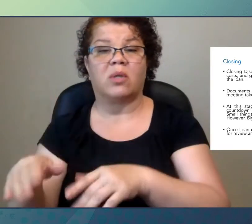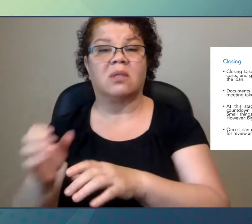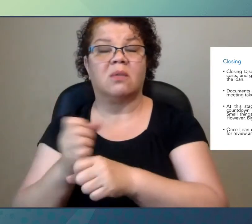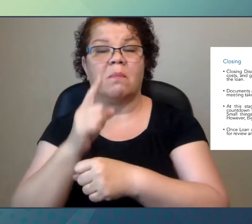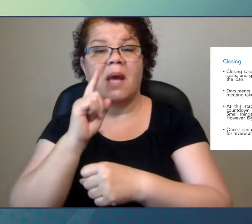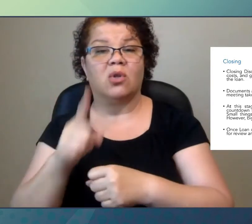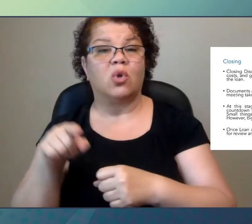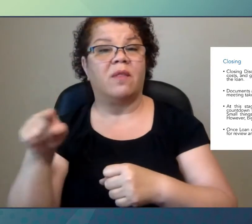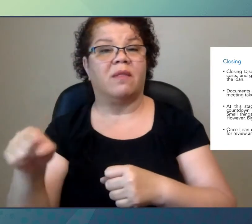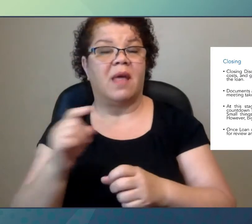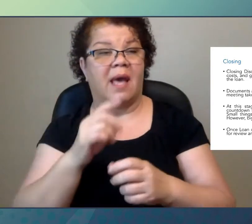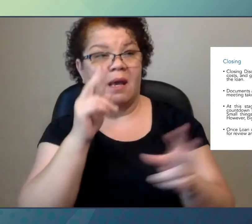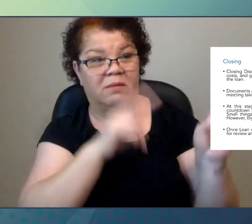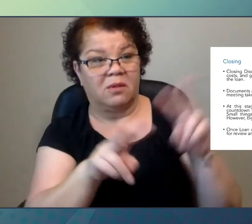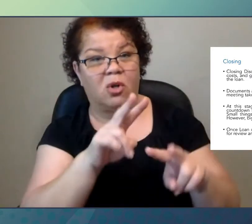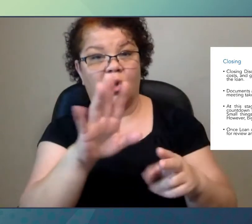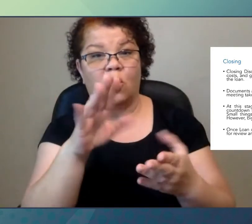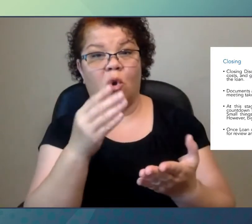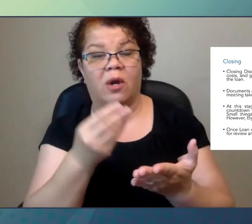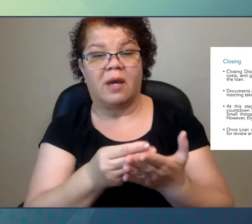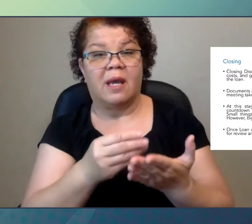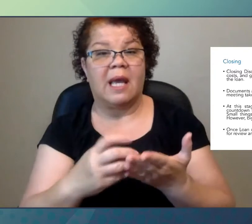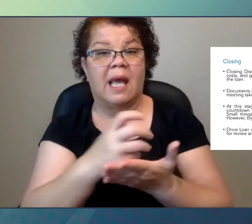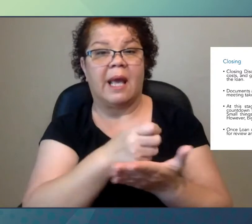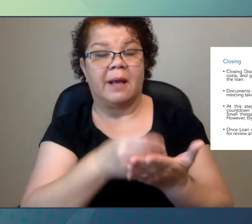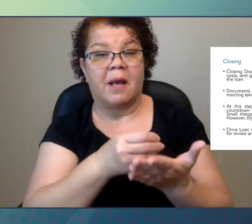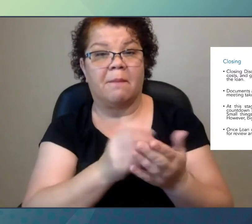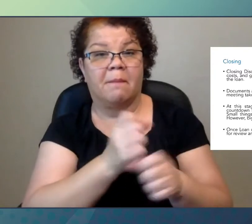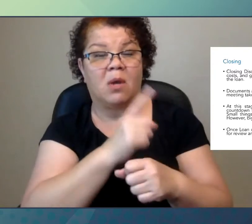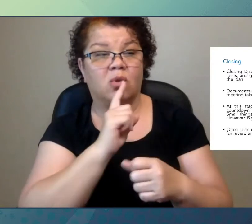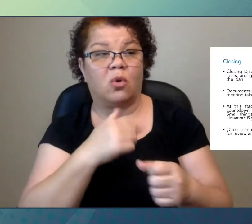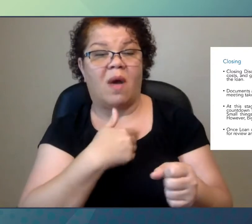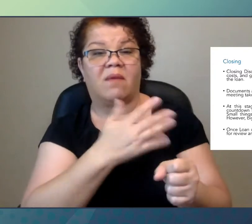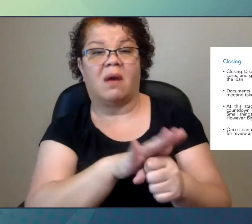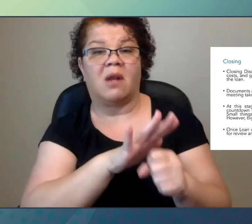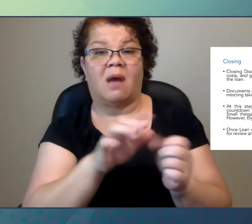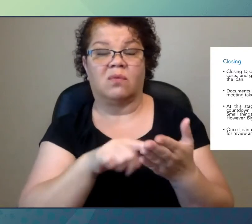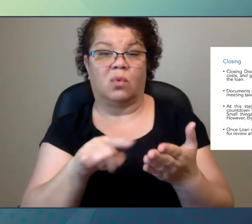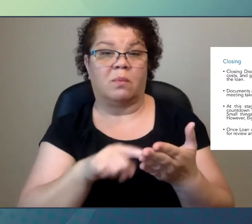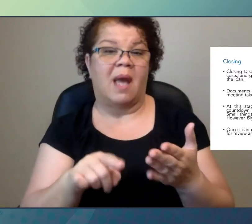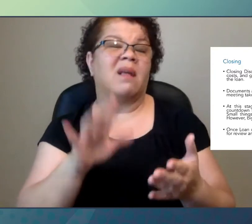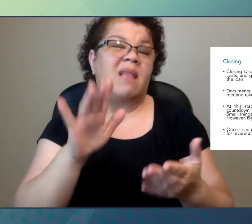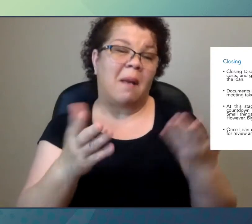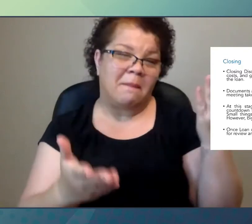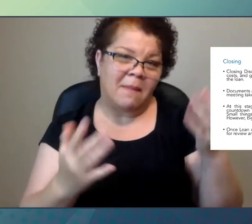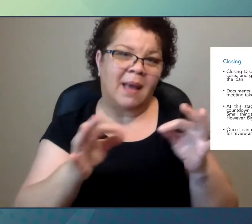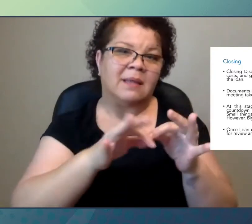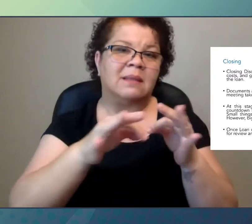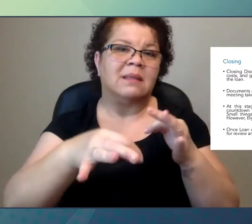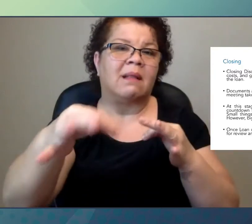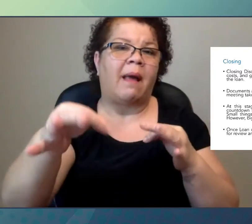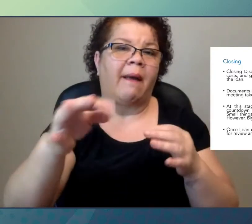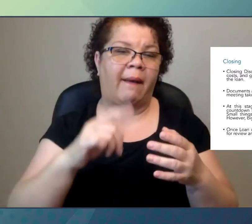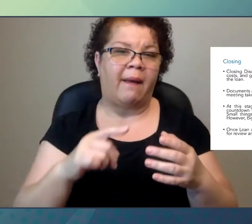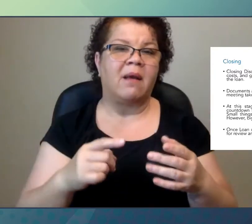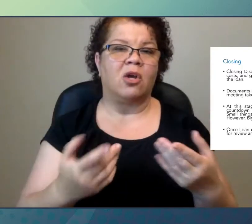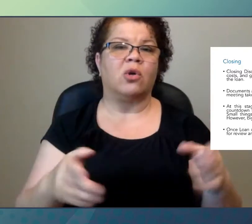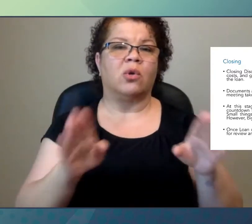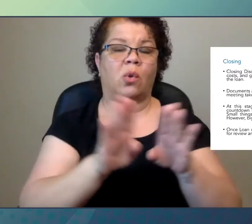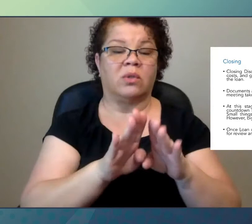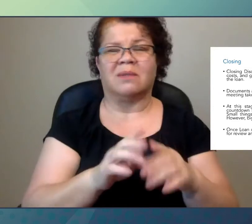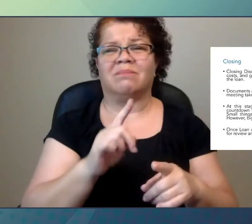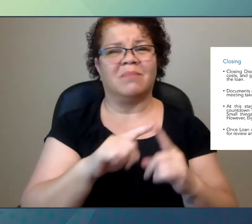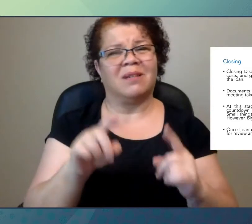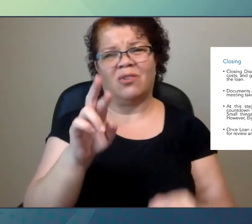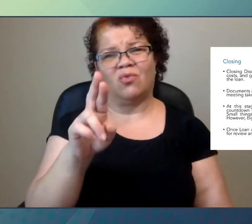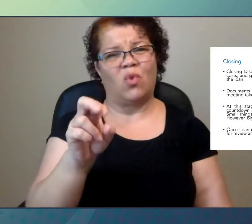know, make the larger payments. So that could delay loans, you know, the closing on a loan. But that rarely